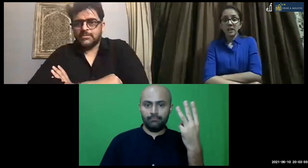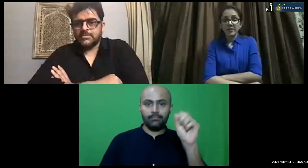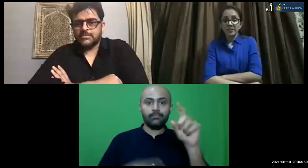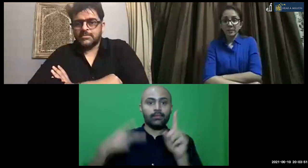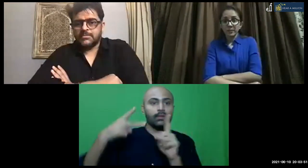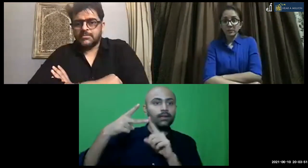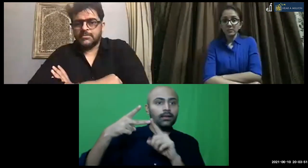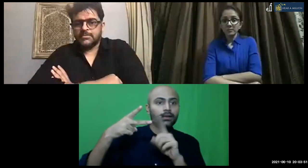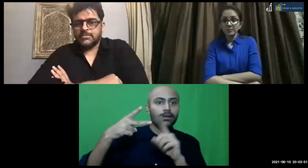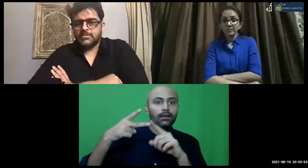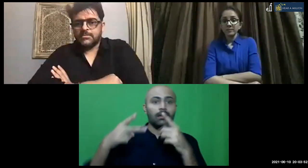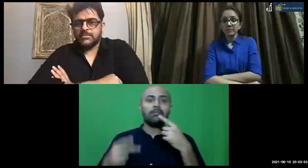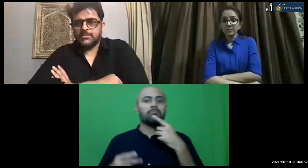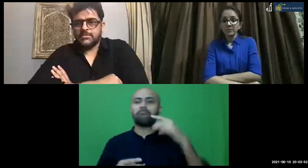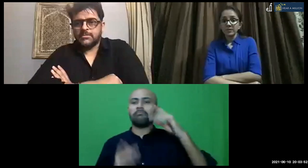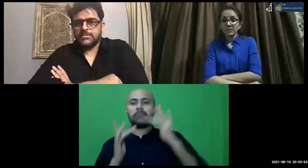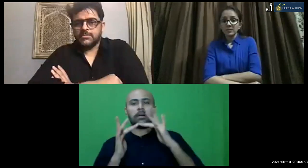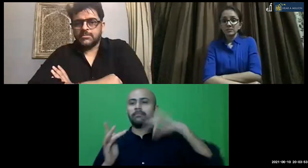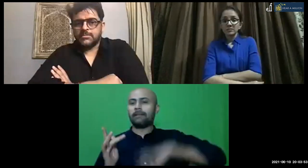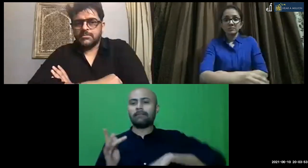Nearly 103 people.